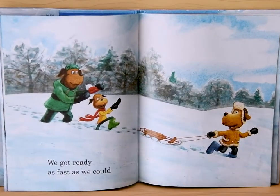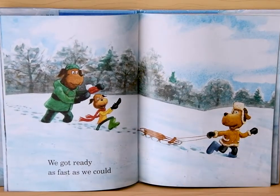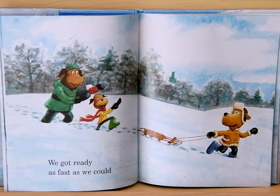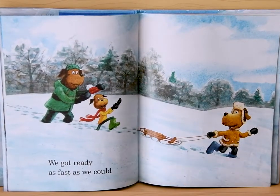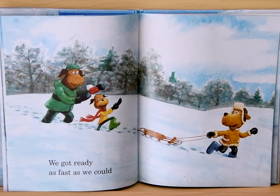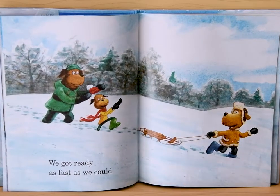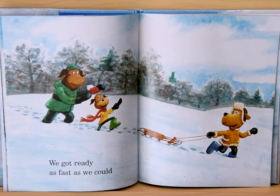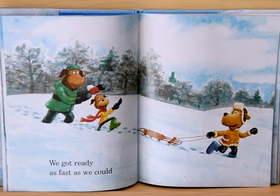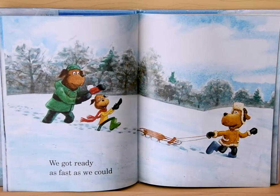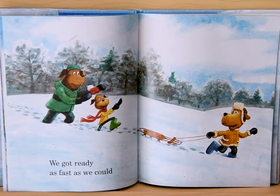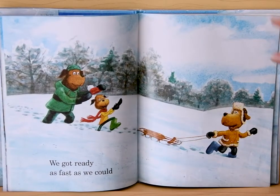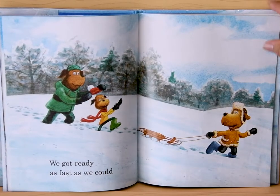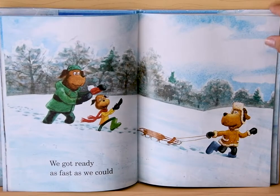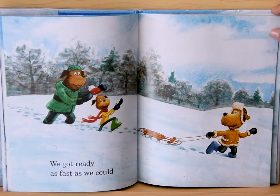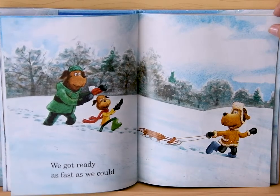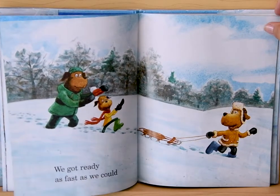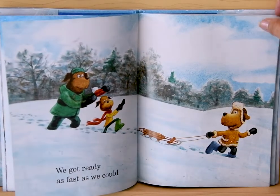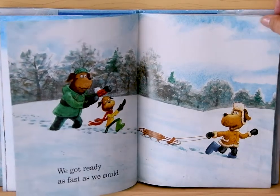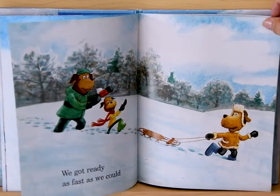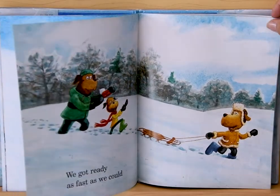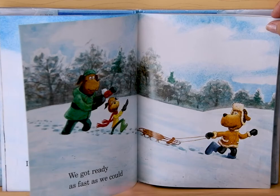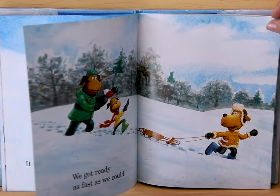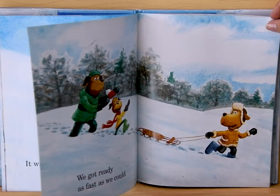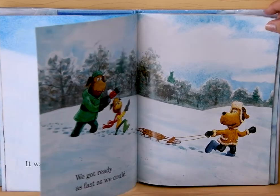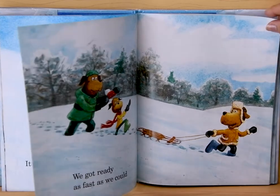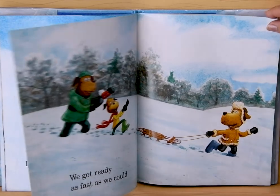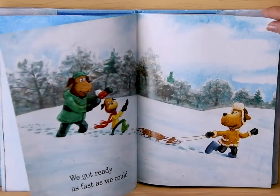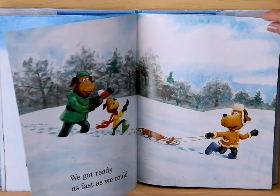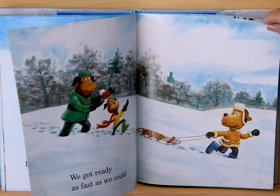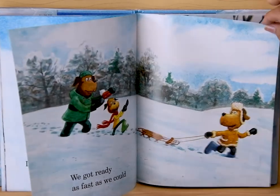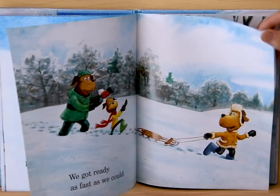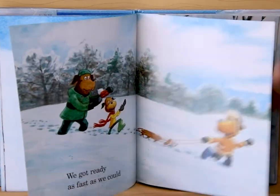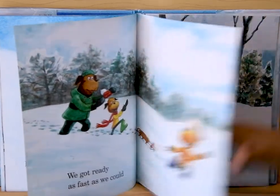We got ready as fast as we could